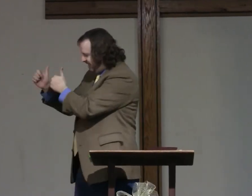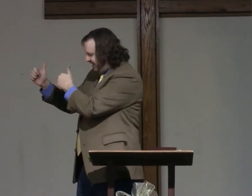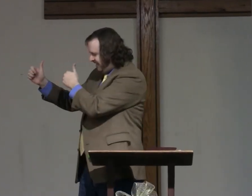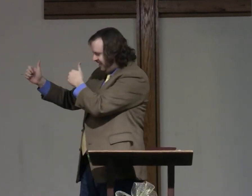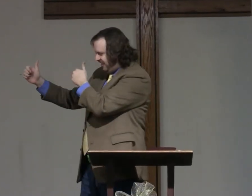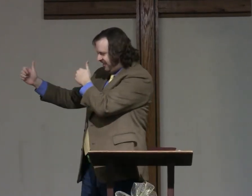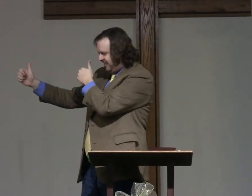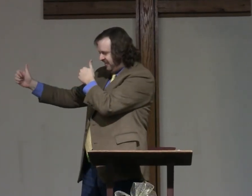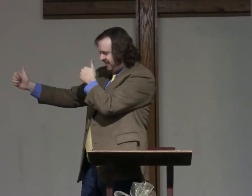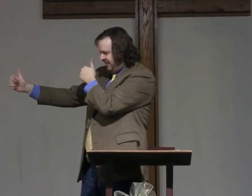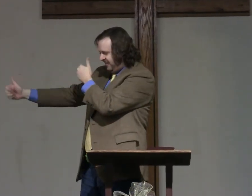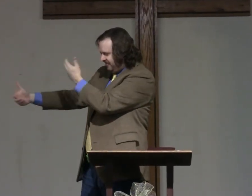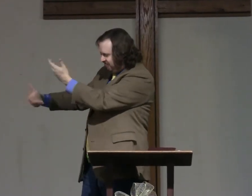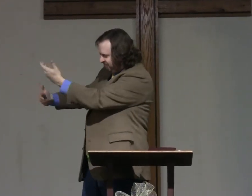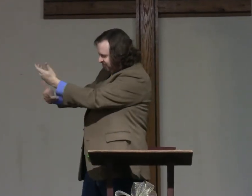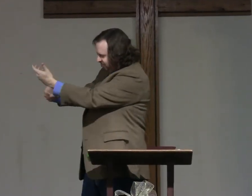And Christmas tree.